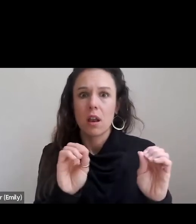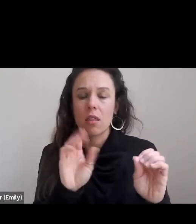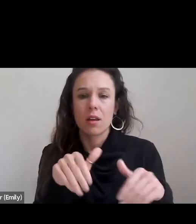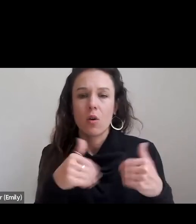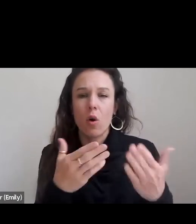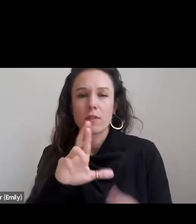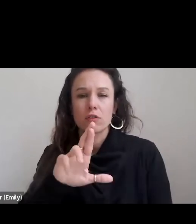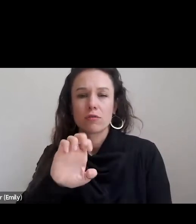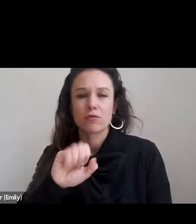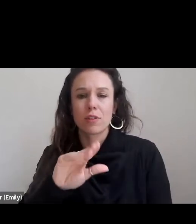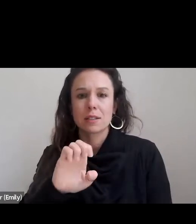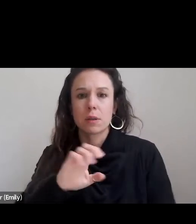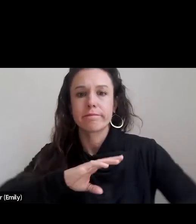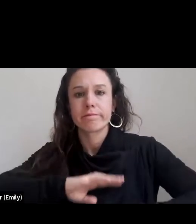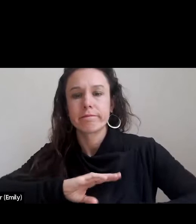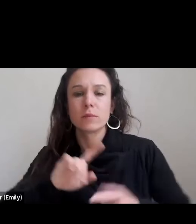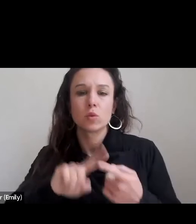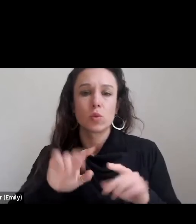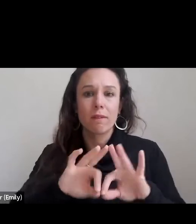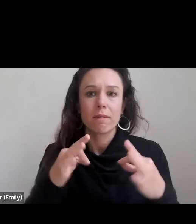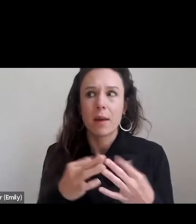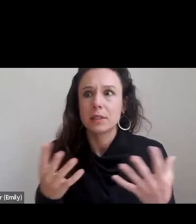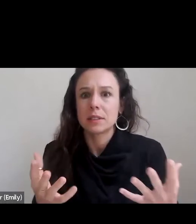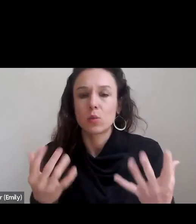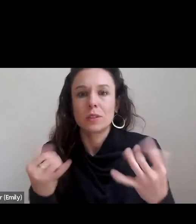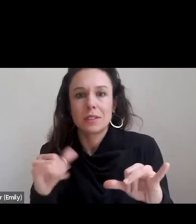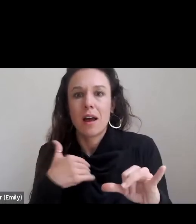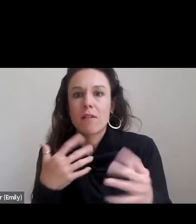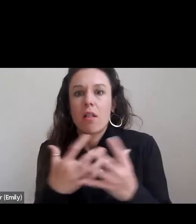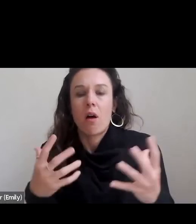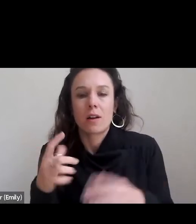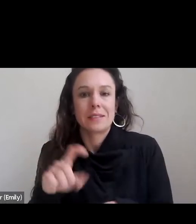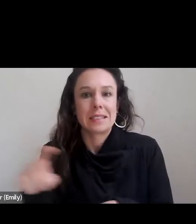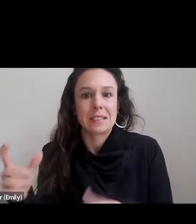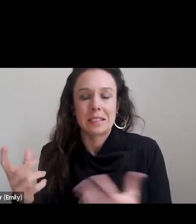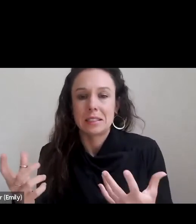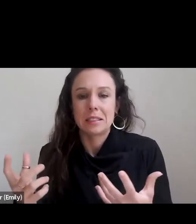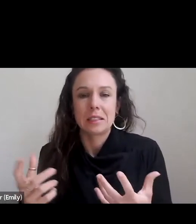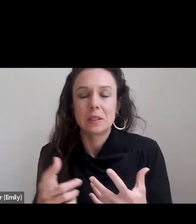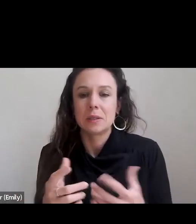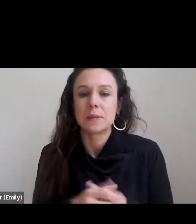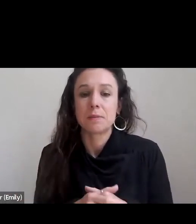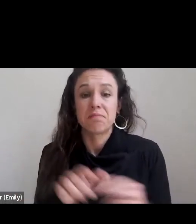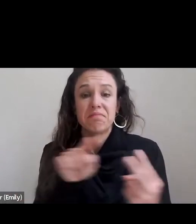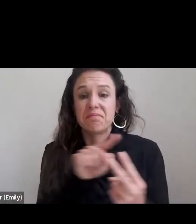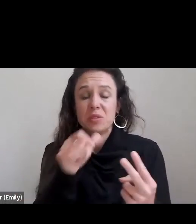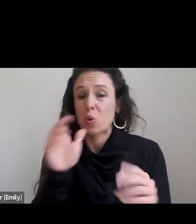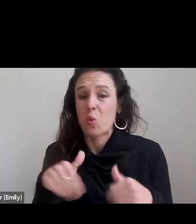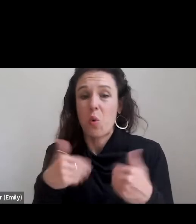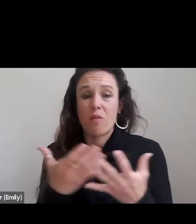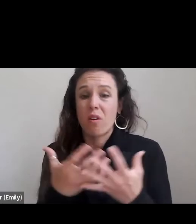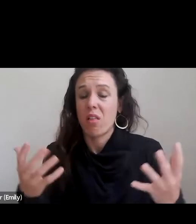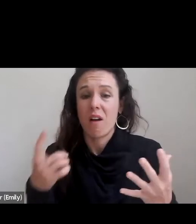families. And we know that there is a tremendous need there. Neither of those necessarily offer much by way of